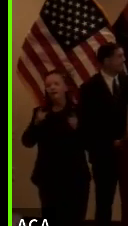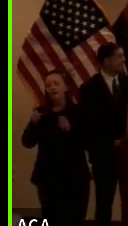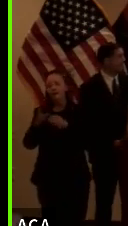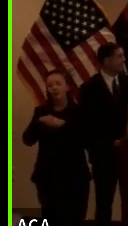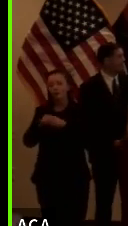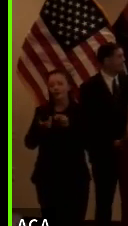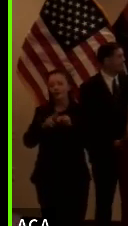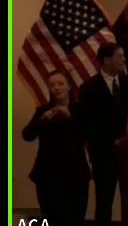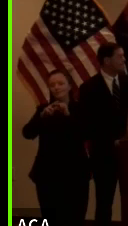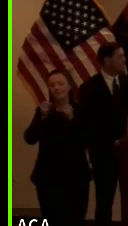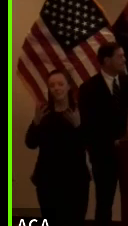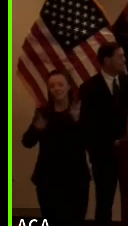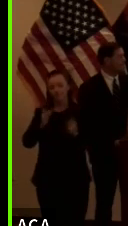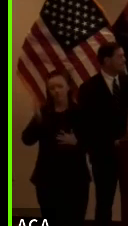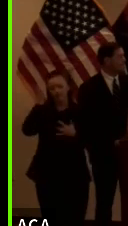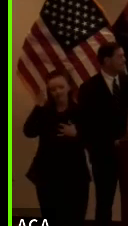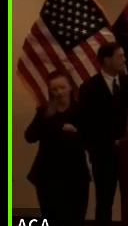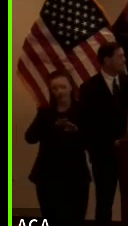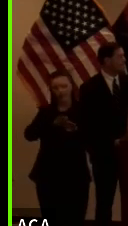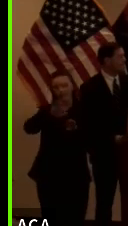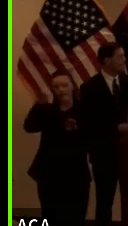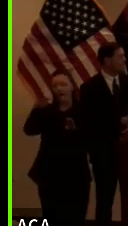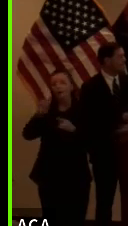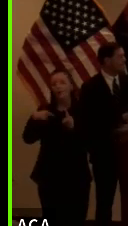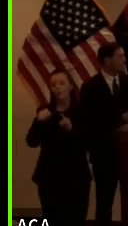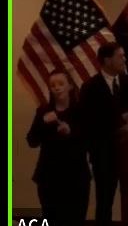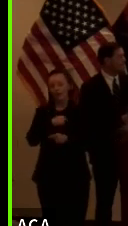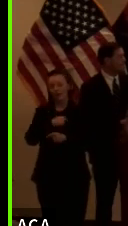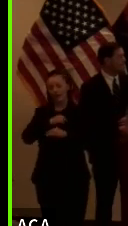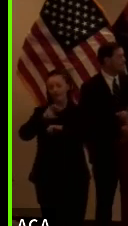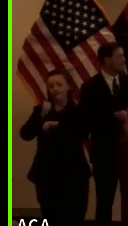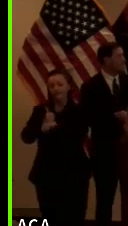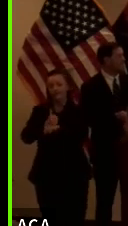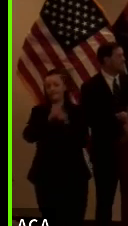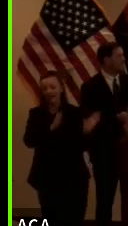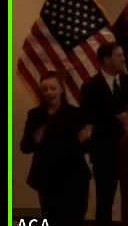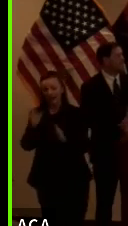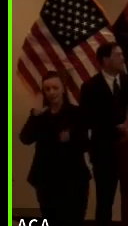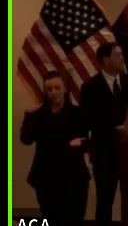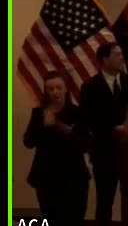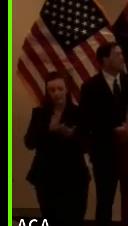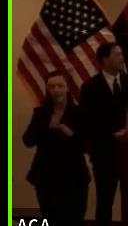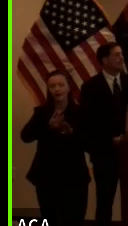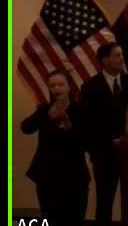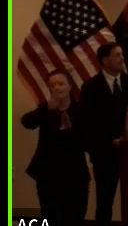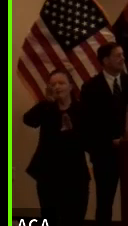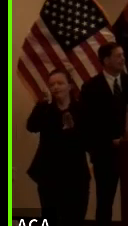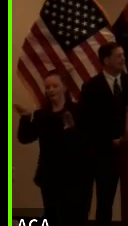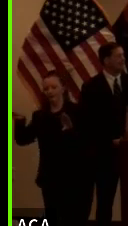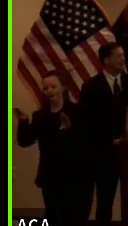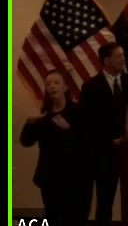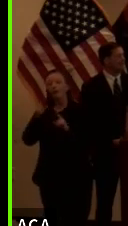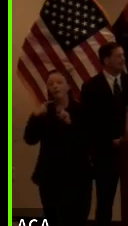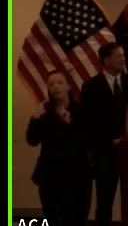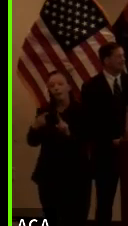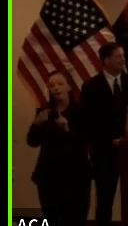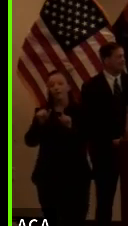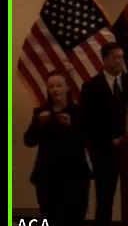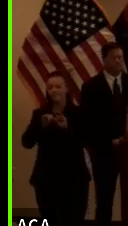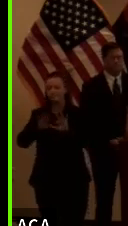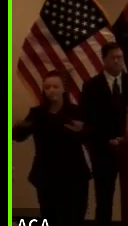cases and the impact that our interventions have had. Our primary goal is to slow the spread of the disease and prevent illnesses